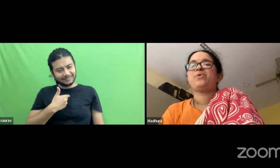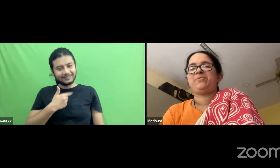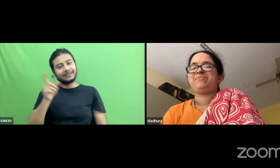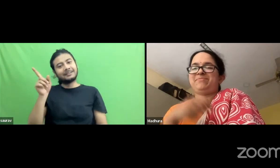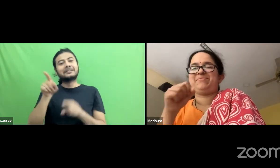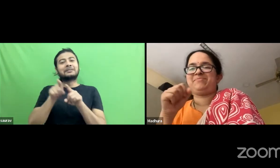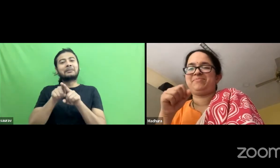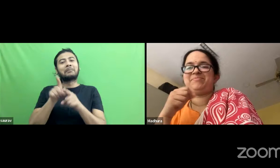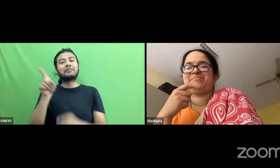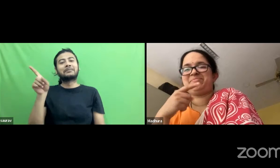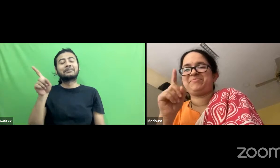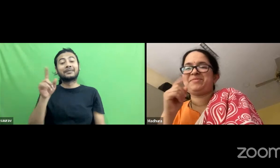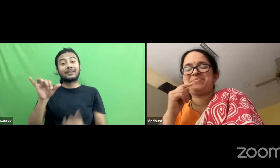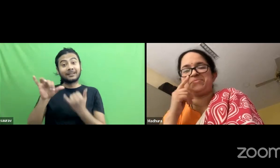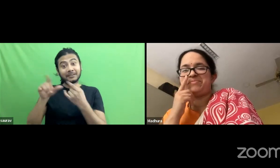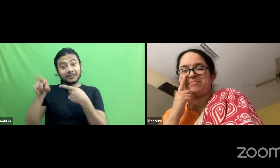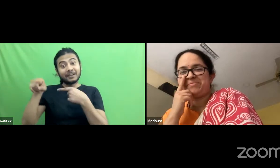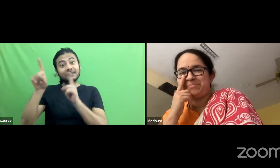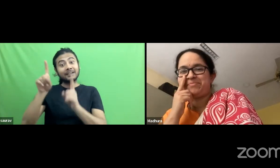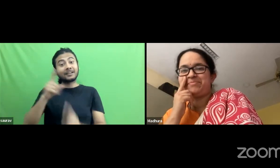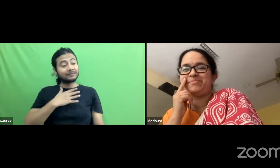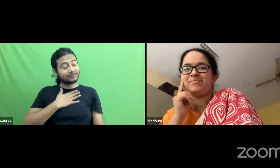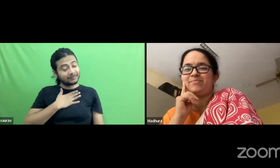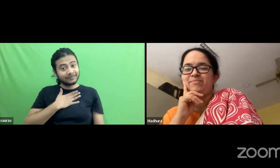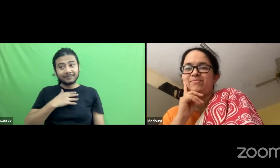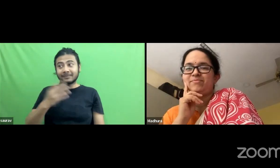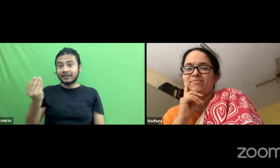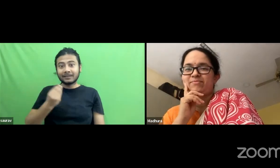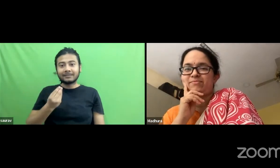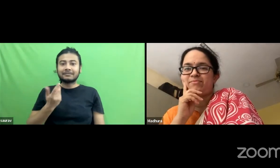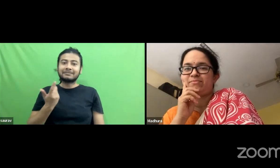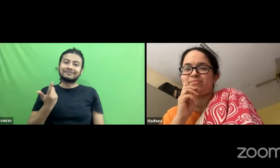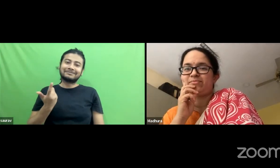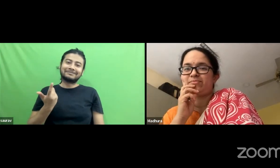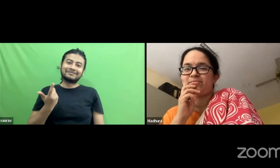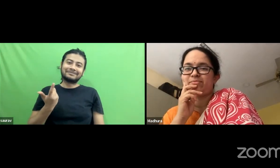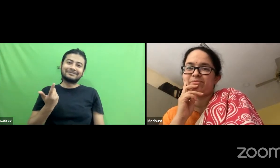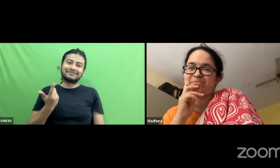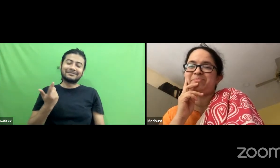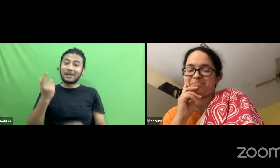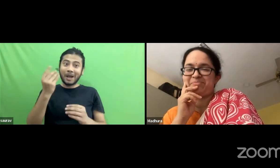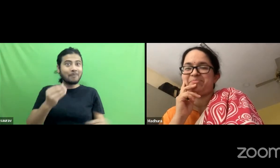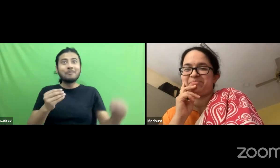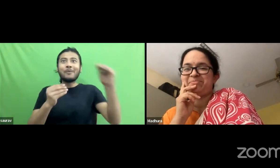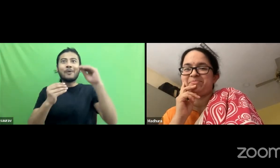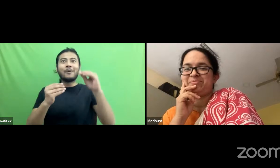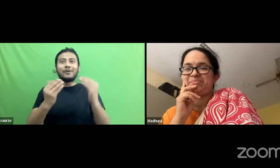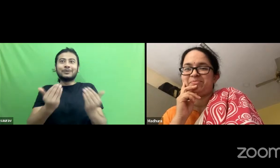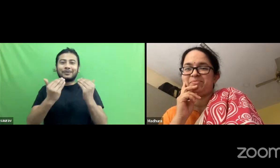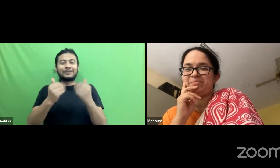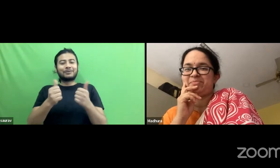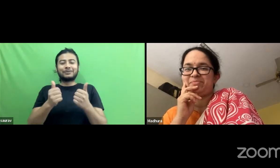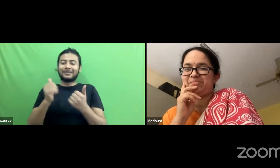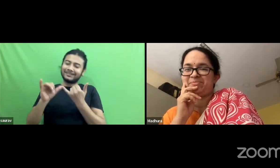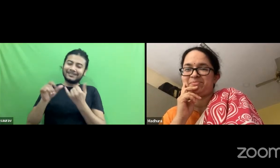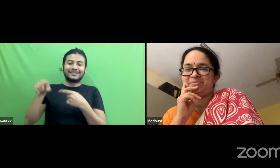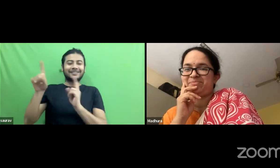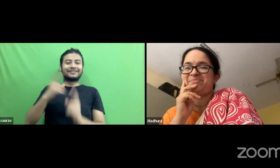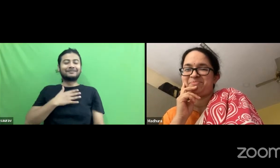What better promise we need? And Krishna is not like a friend nowadays we see in our life. Krishna is actually